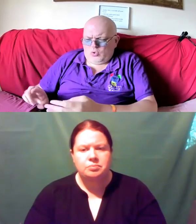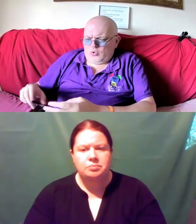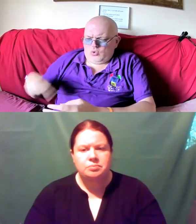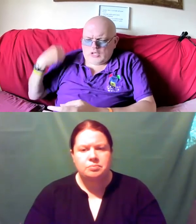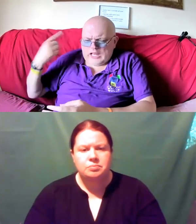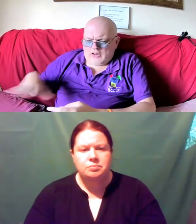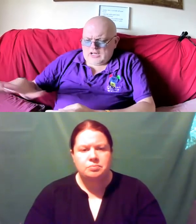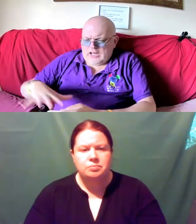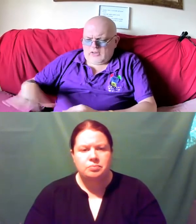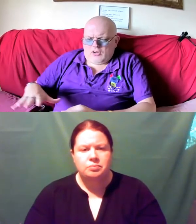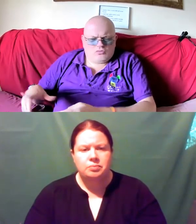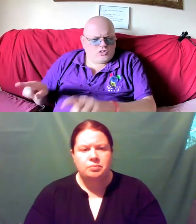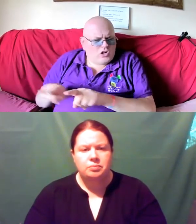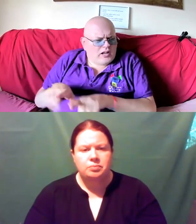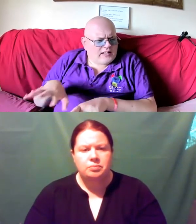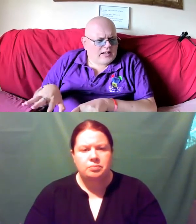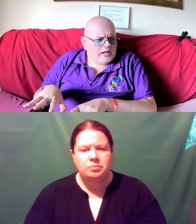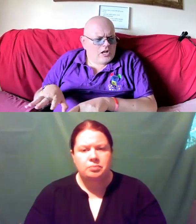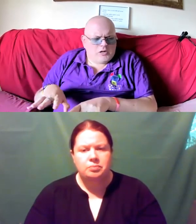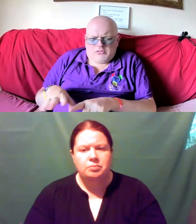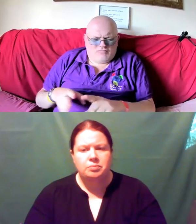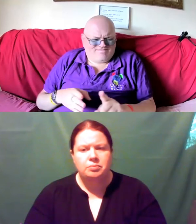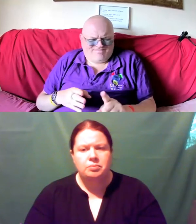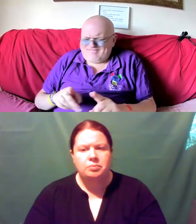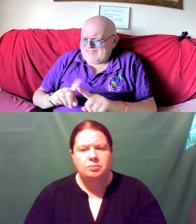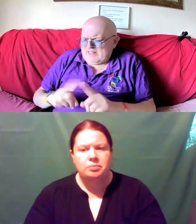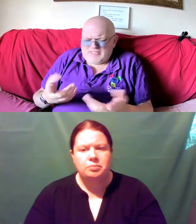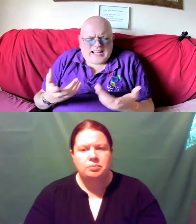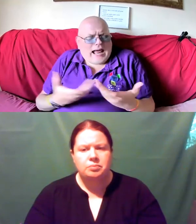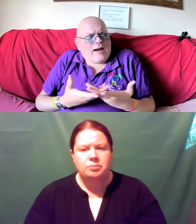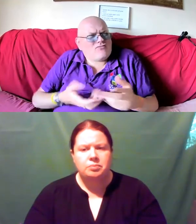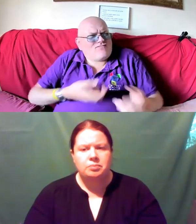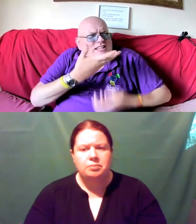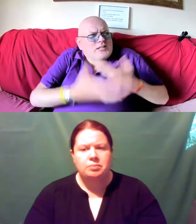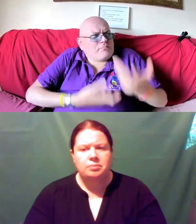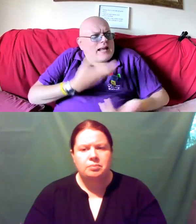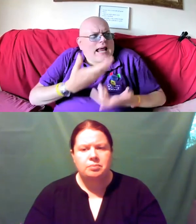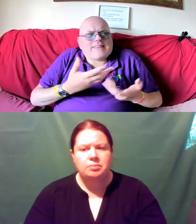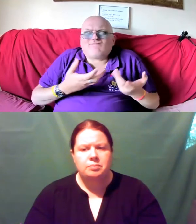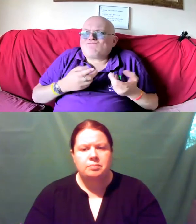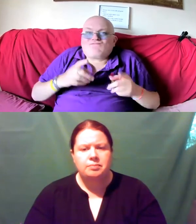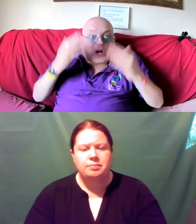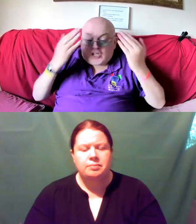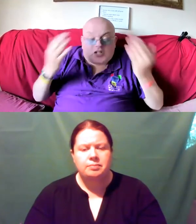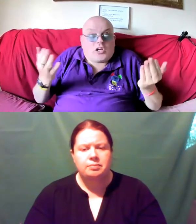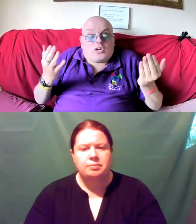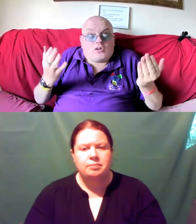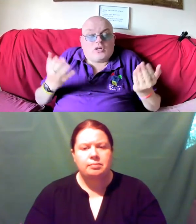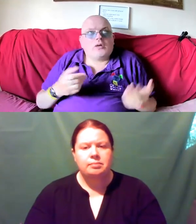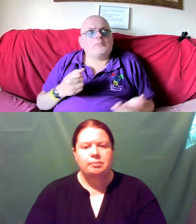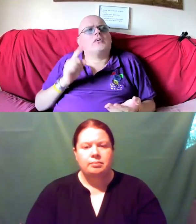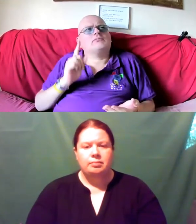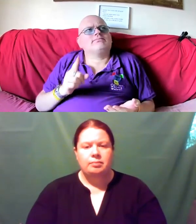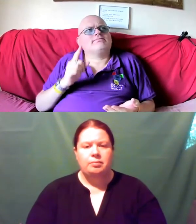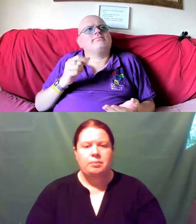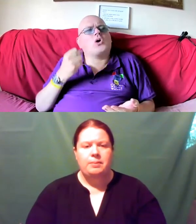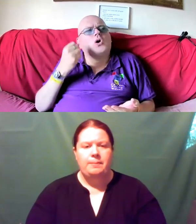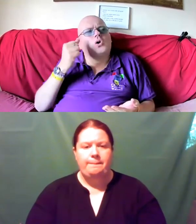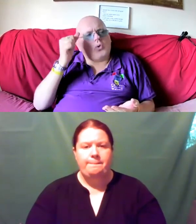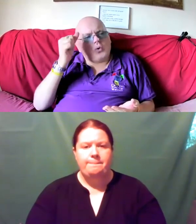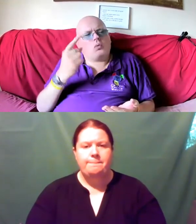I wouldn't have been able to put a name to it. I didn't really have that understanding of vocabulary. I think what I was aware of was